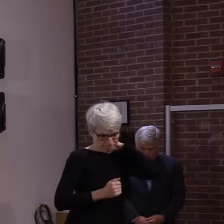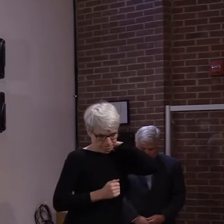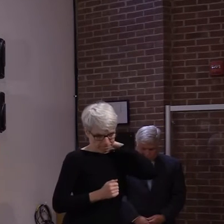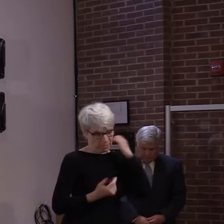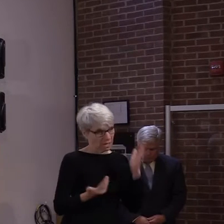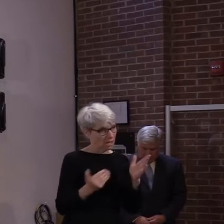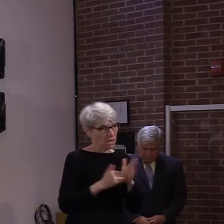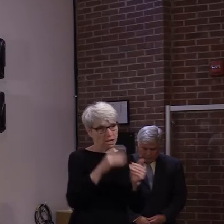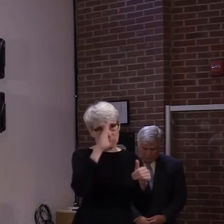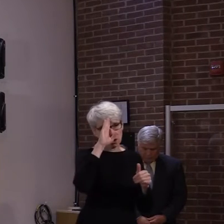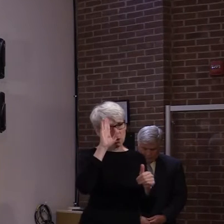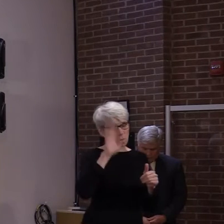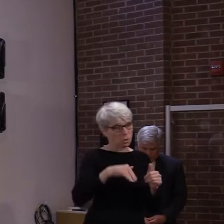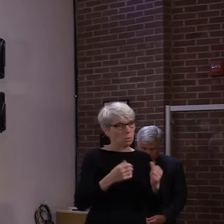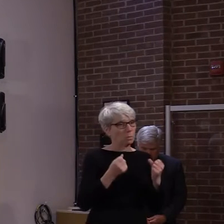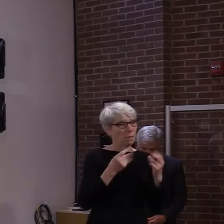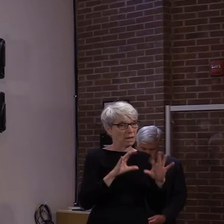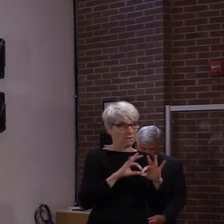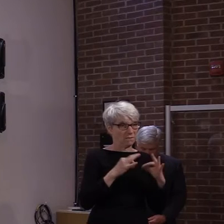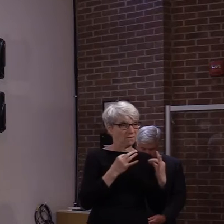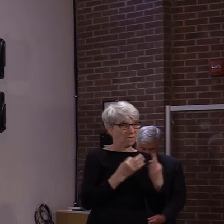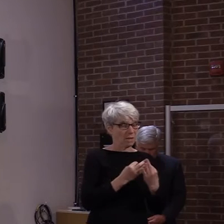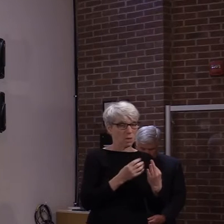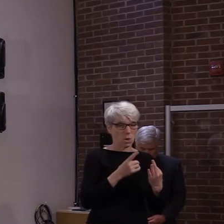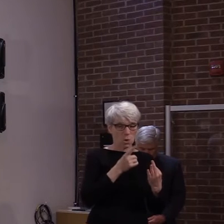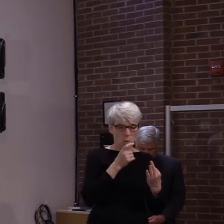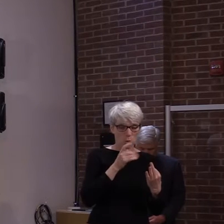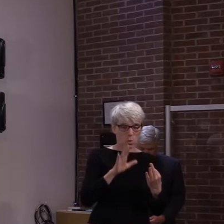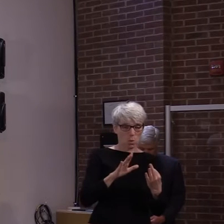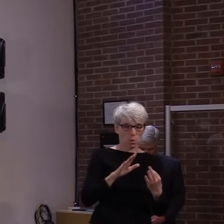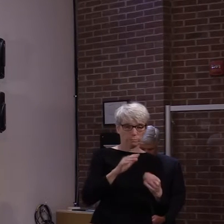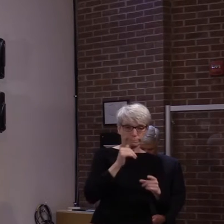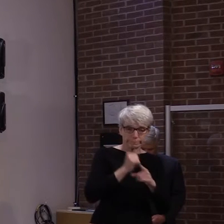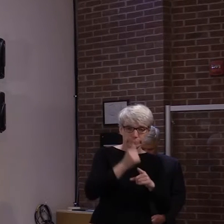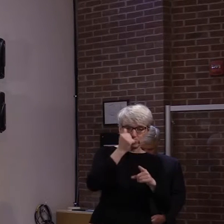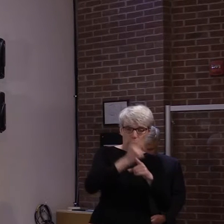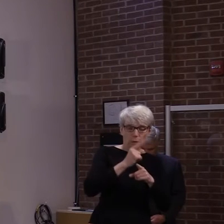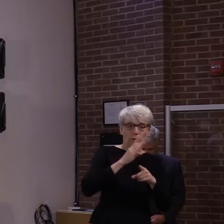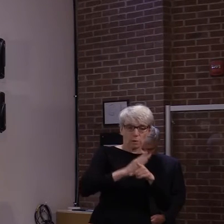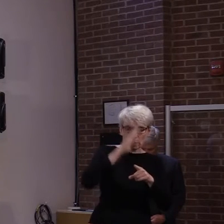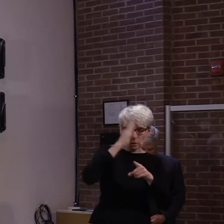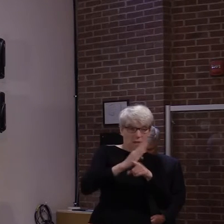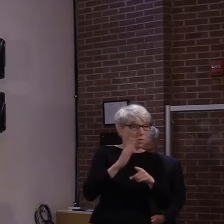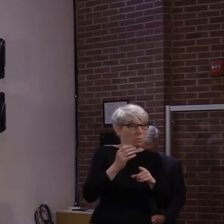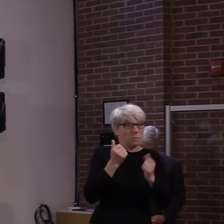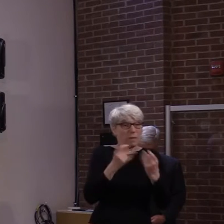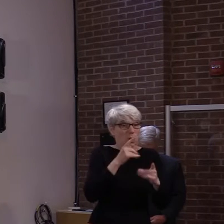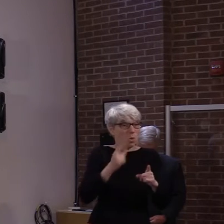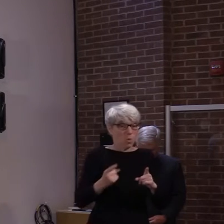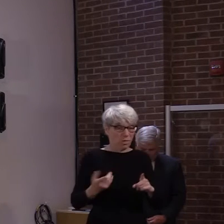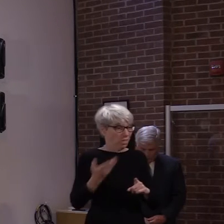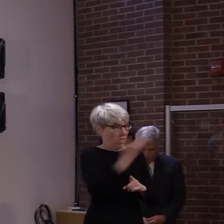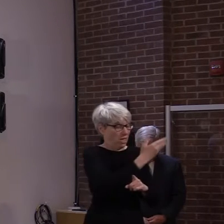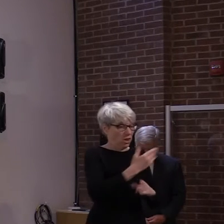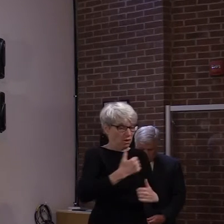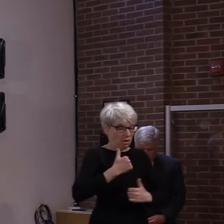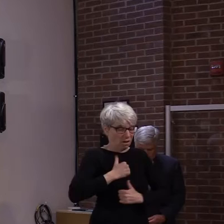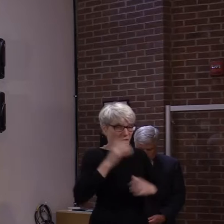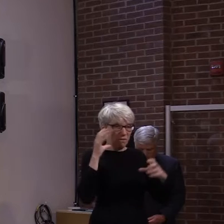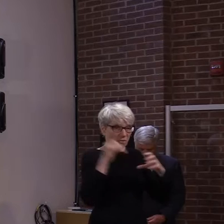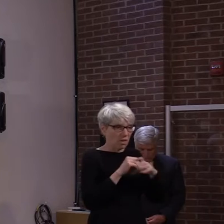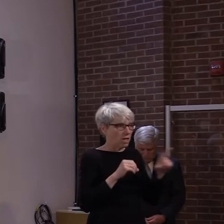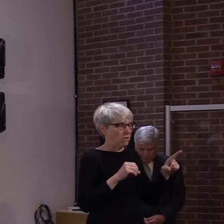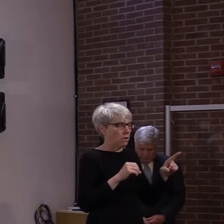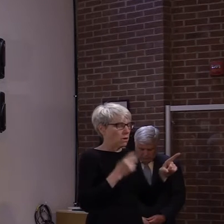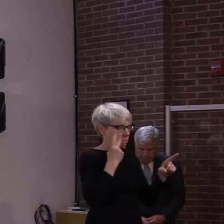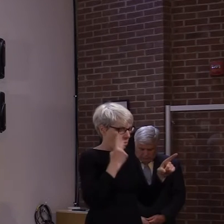them as well are concerned about those they left behind, those relationships they